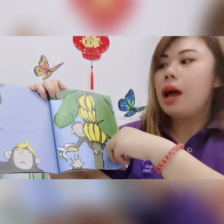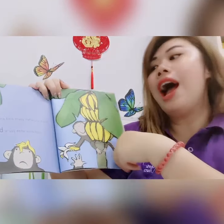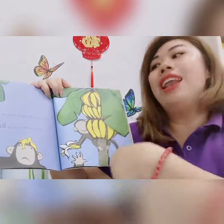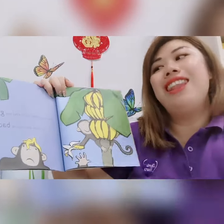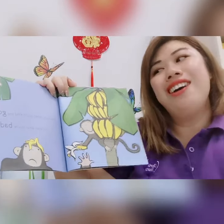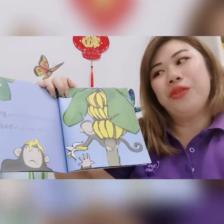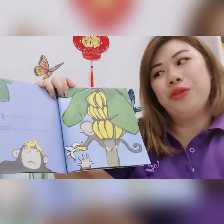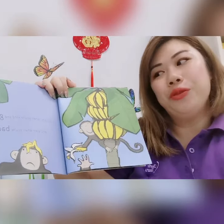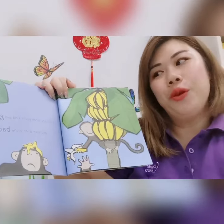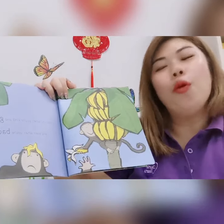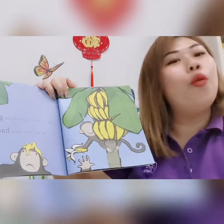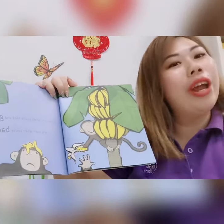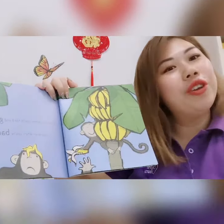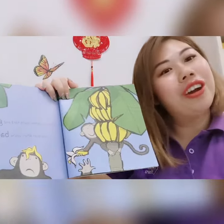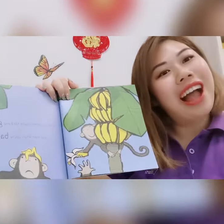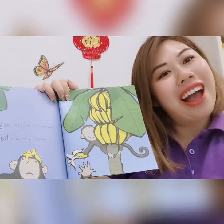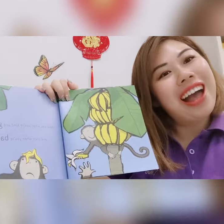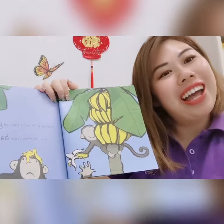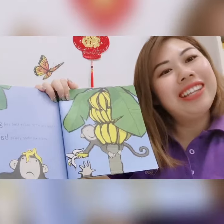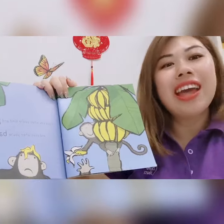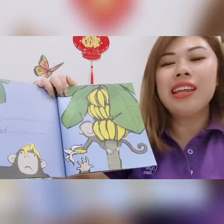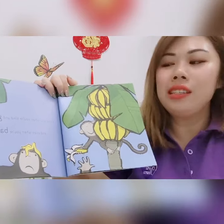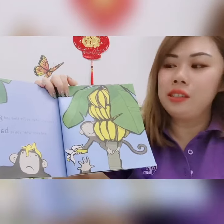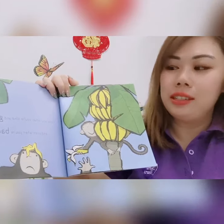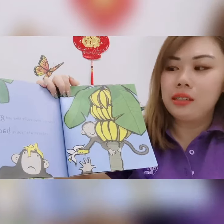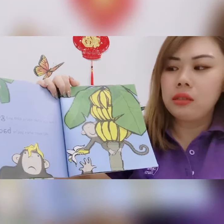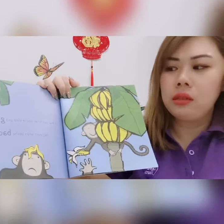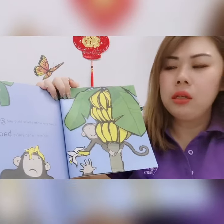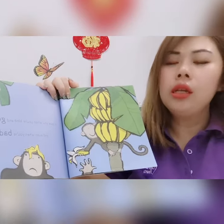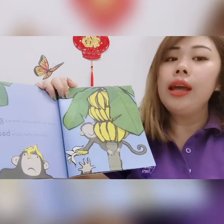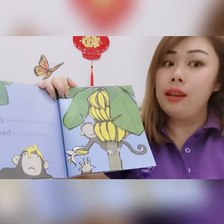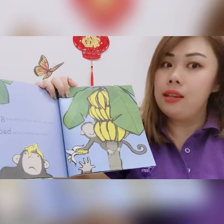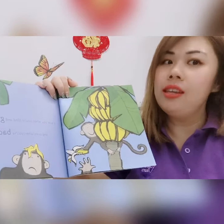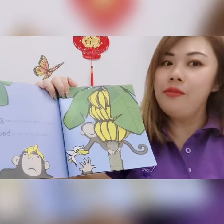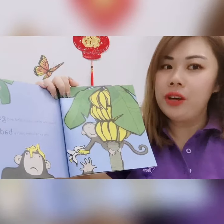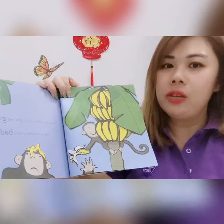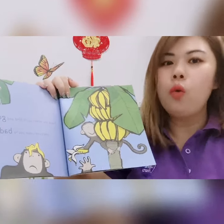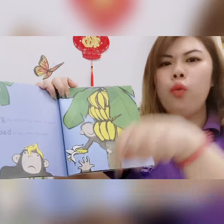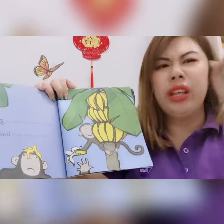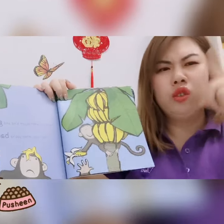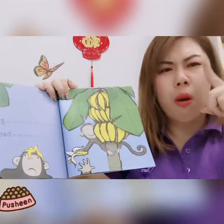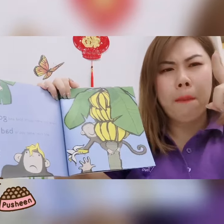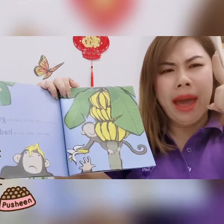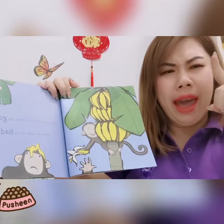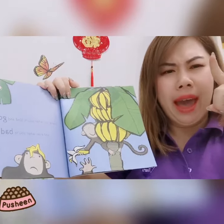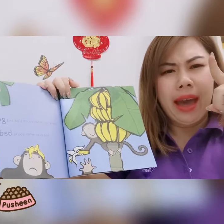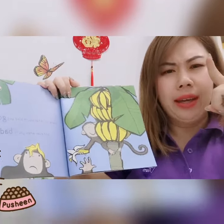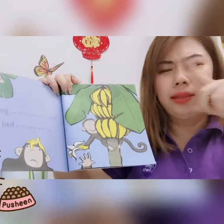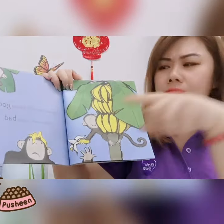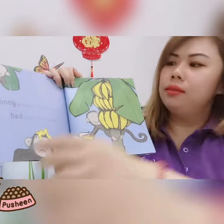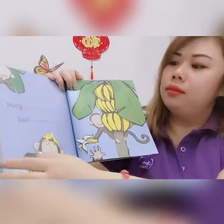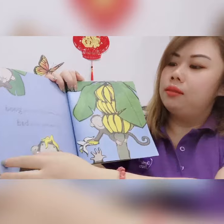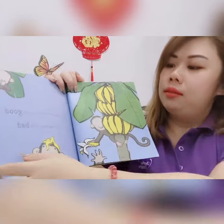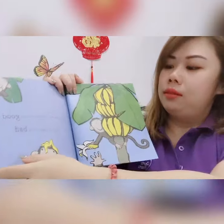I love you when you're kind and good, and even when you're bad.